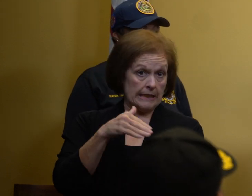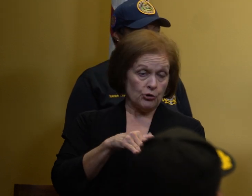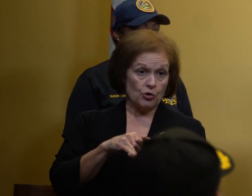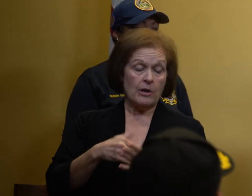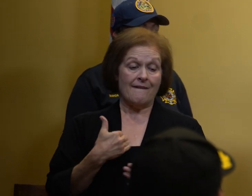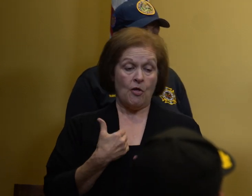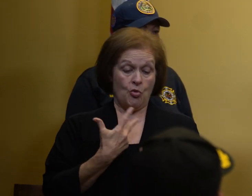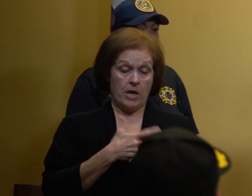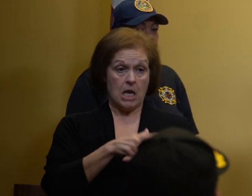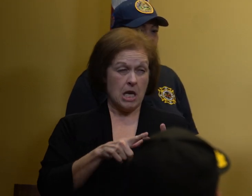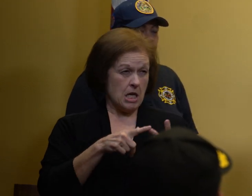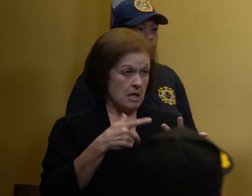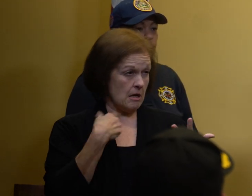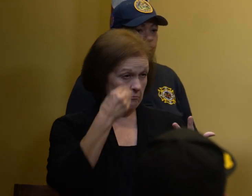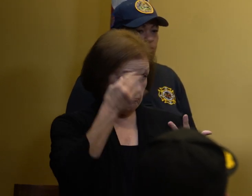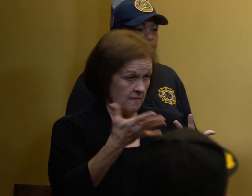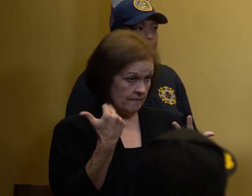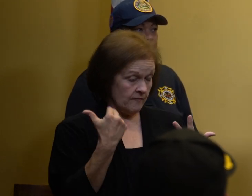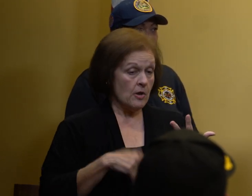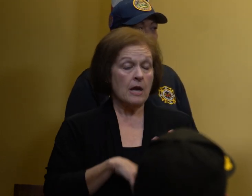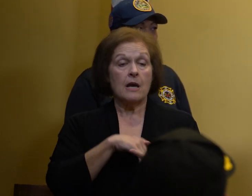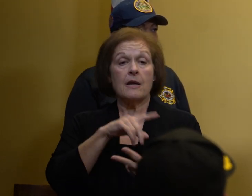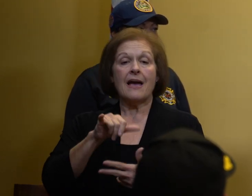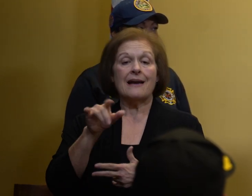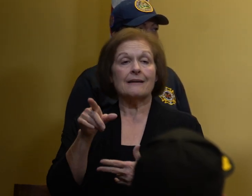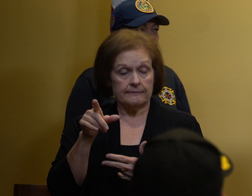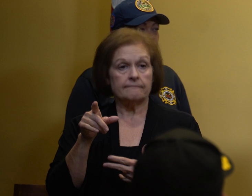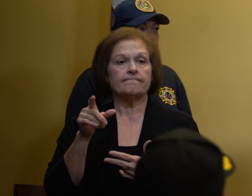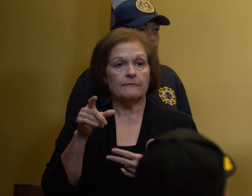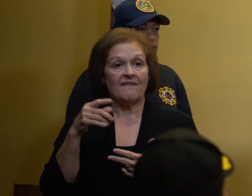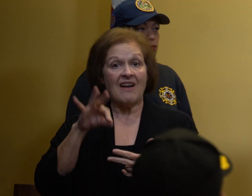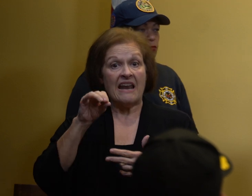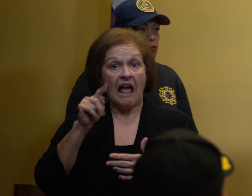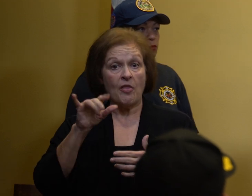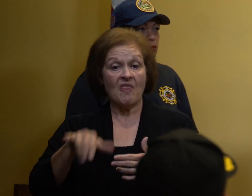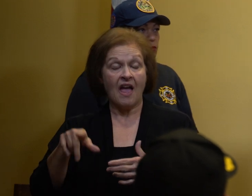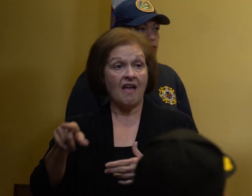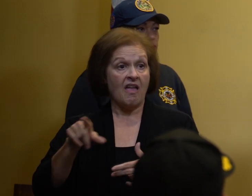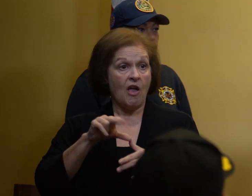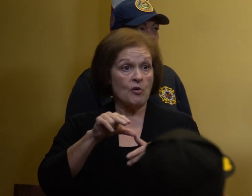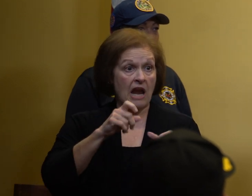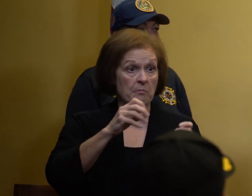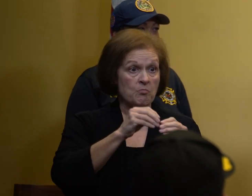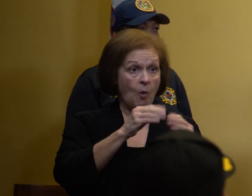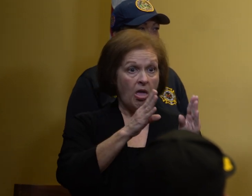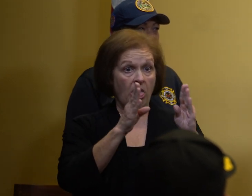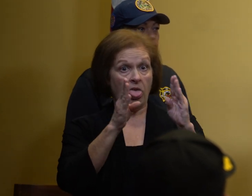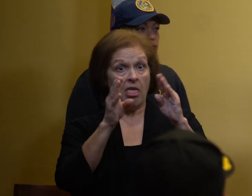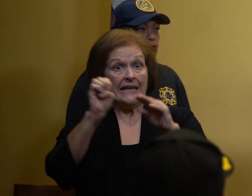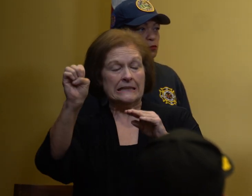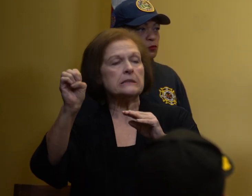off with 3 when we briefed you the other day. When we saw the east trend, we wanted to lean forward more. Under the mayor's leadership,